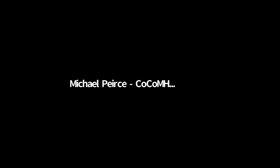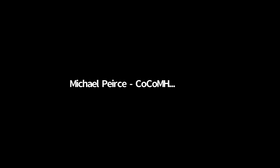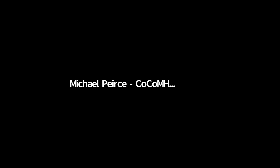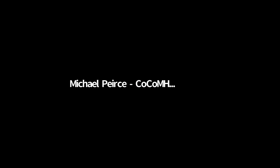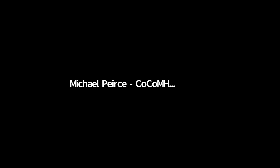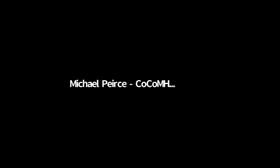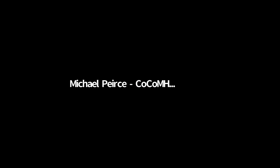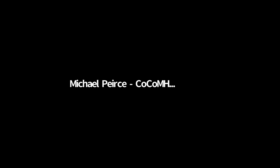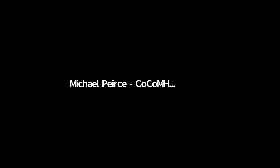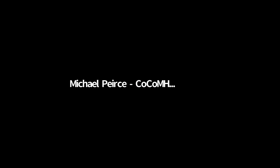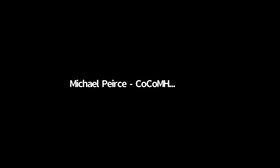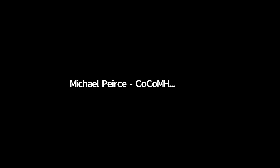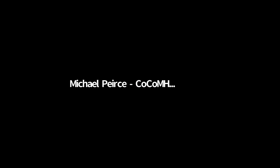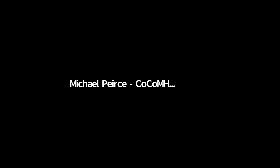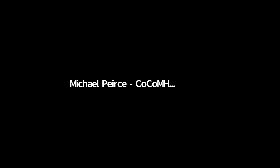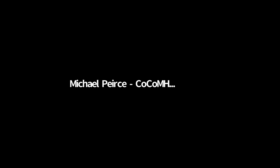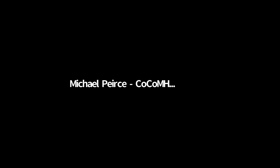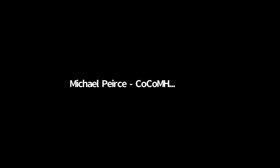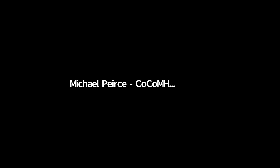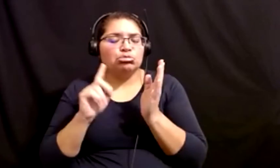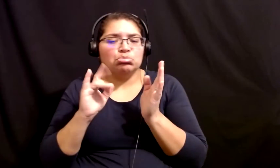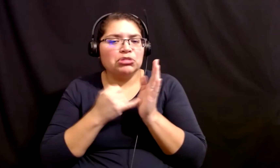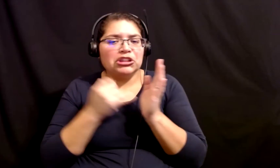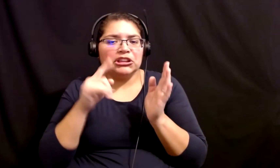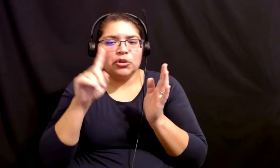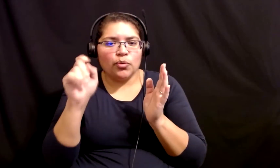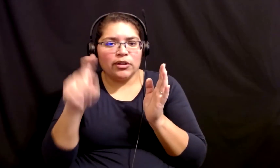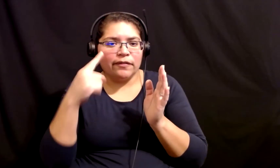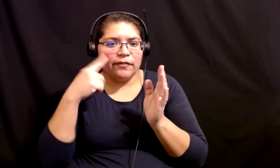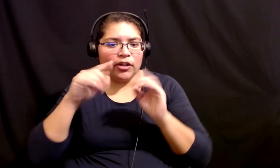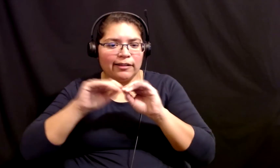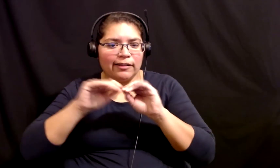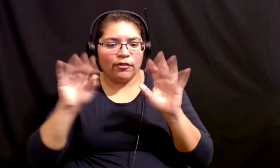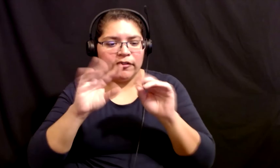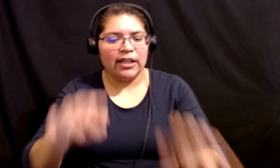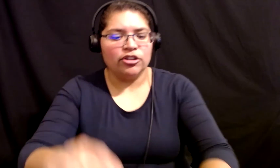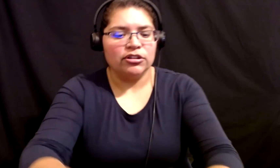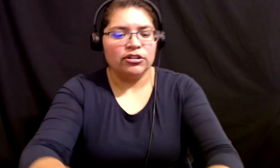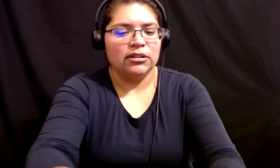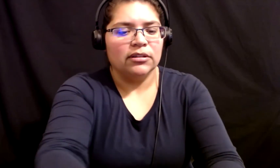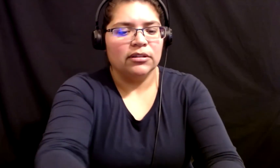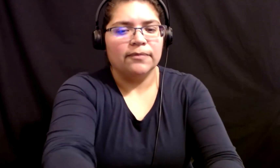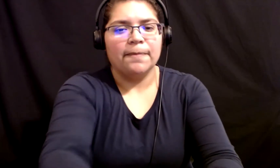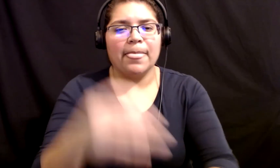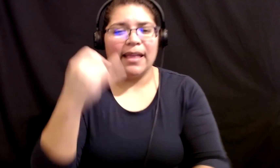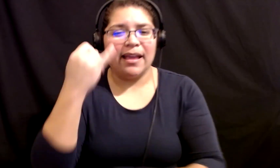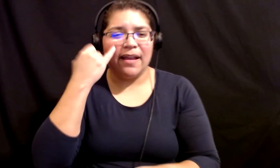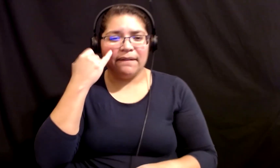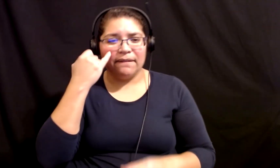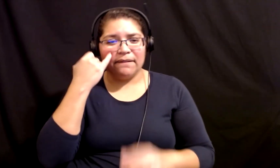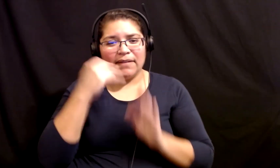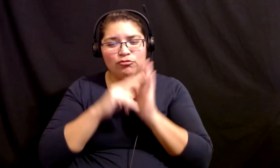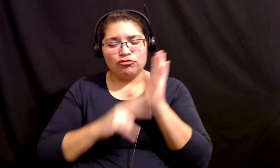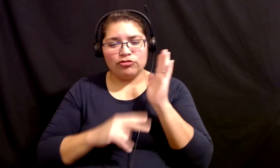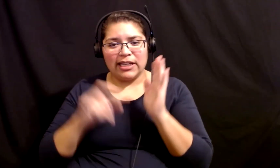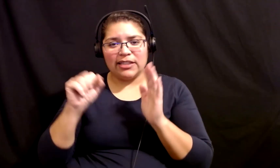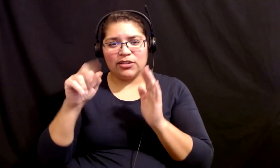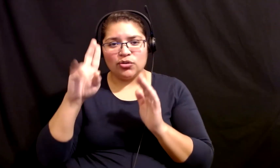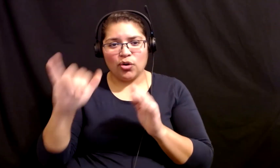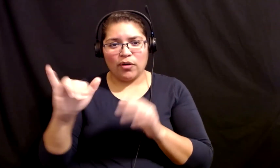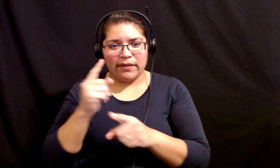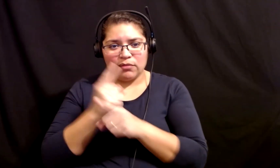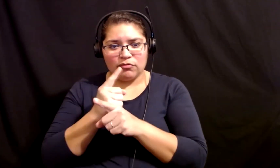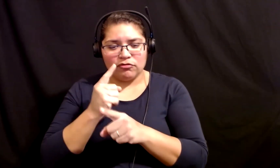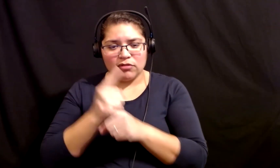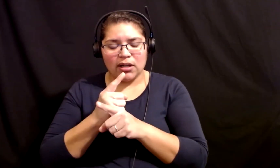No, but just a question for clarification. I think if I read the survey results right, one of